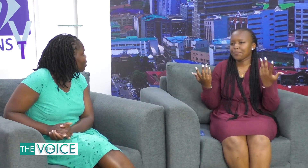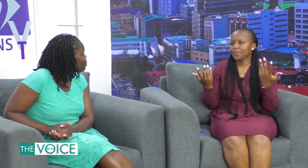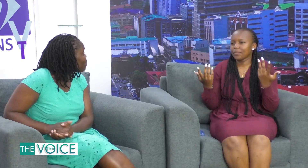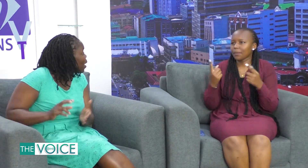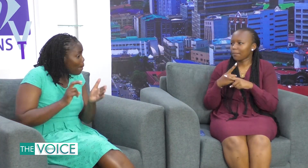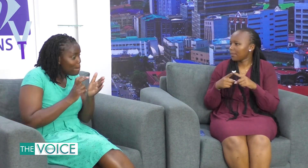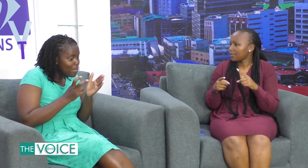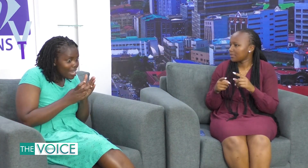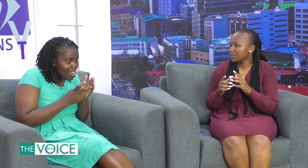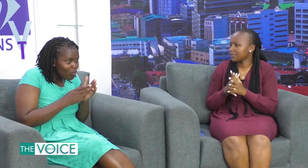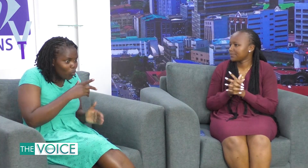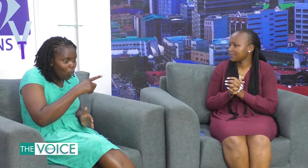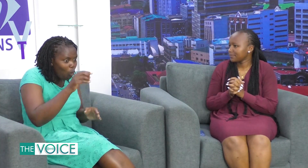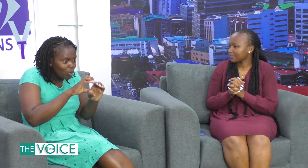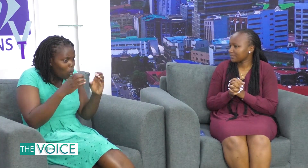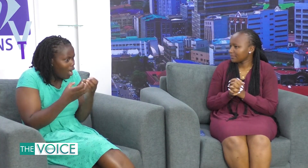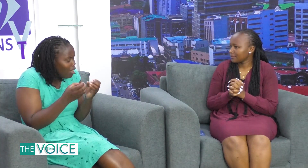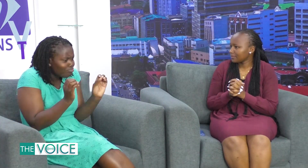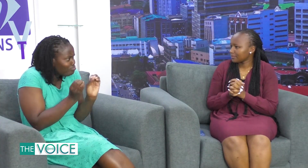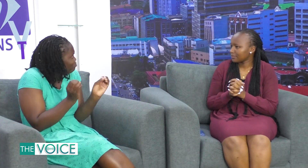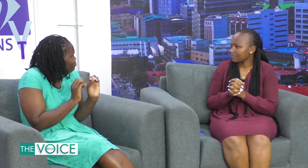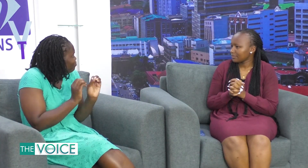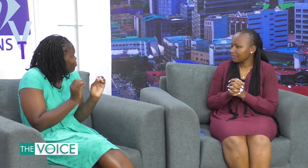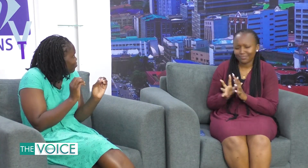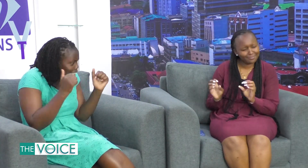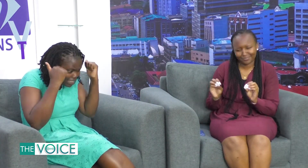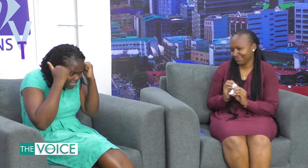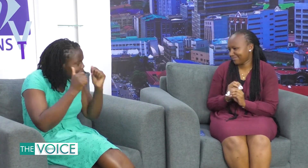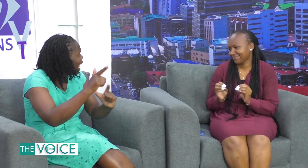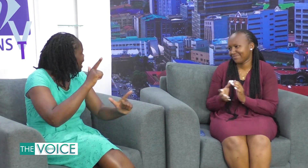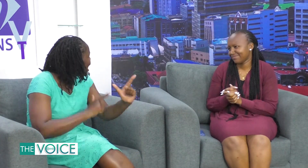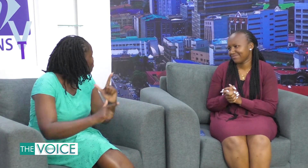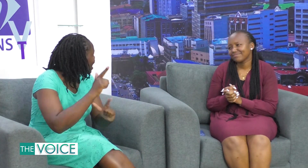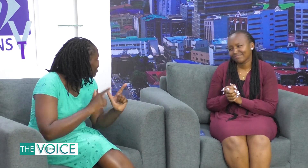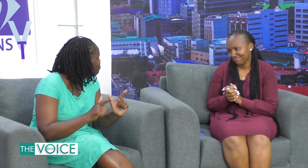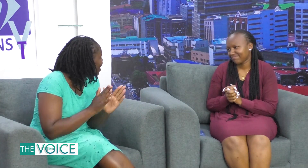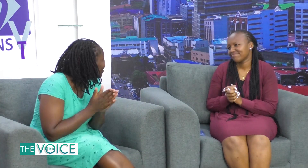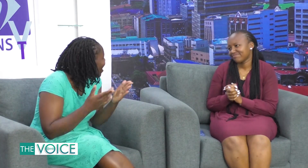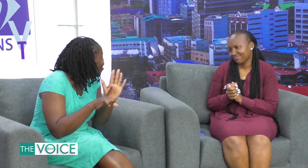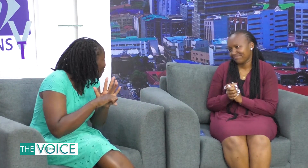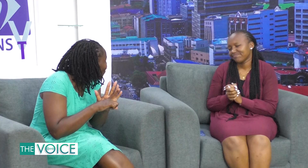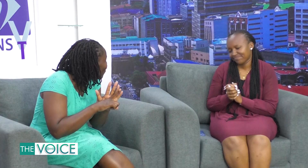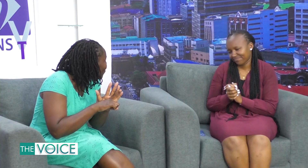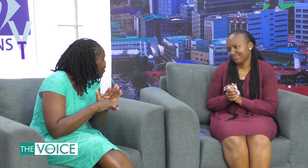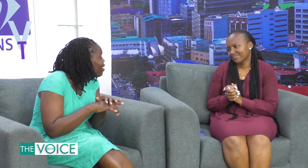that we gave you earlier. So meaning you never went to any class because you thought you'll